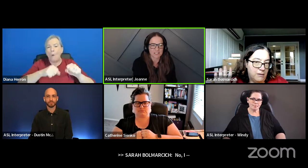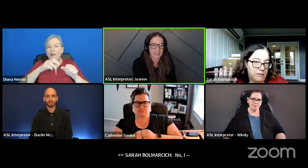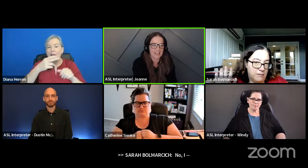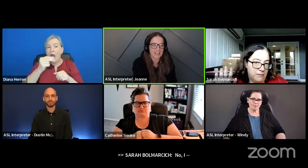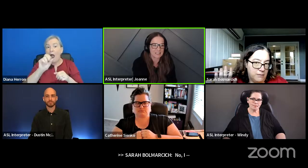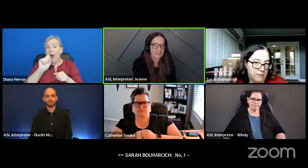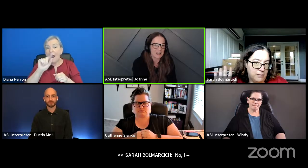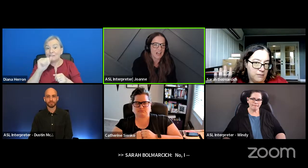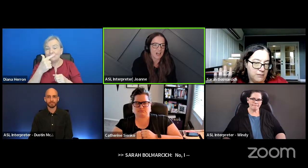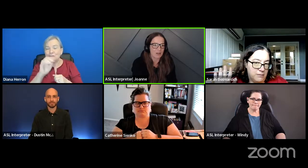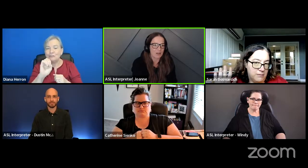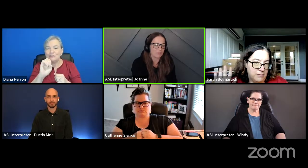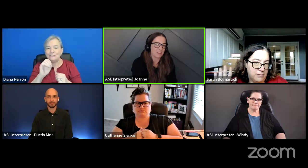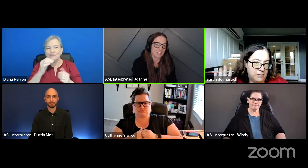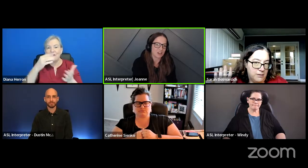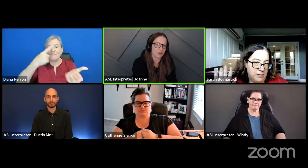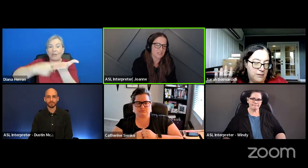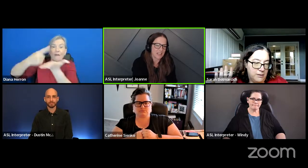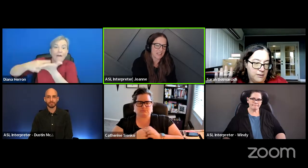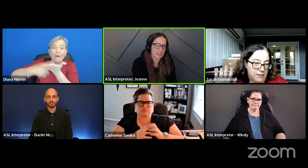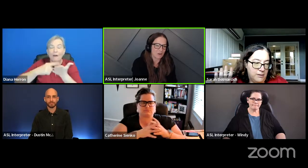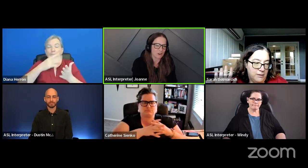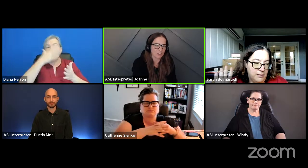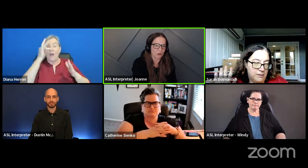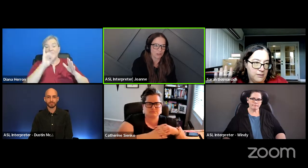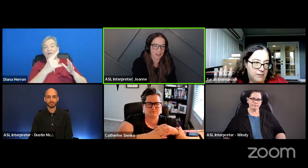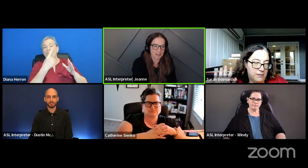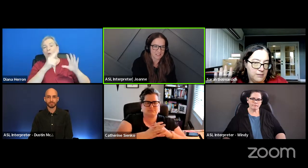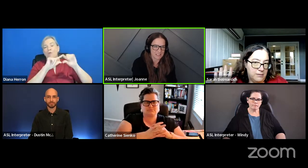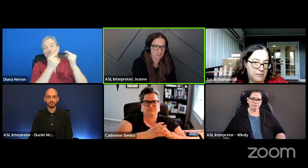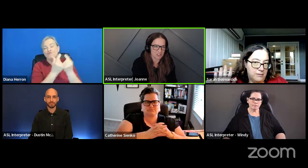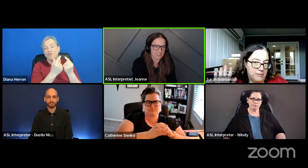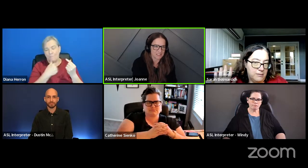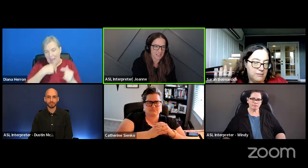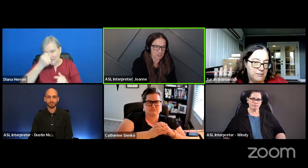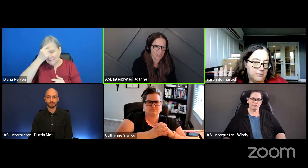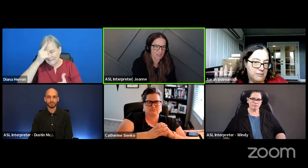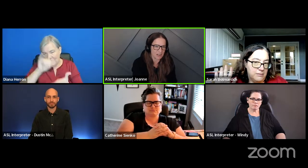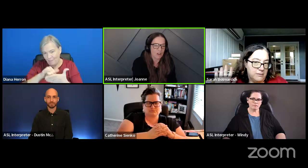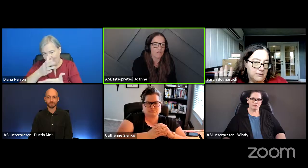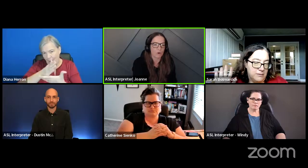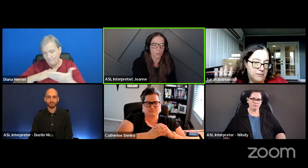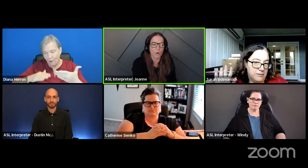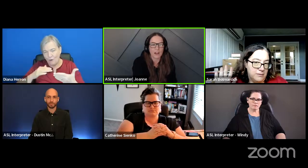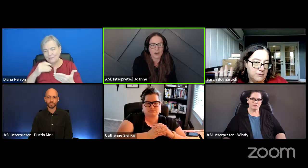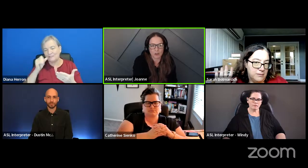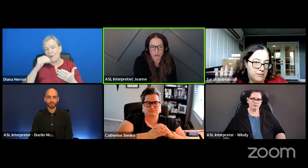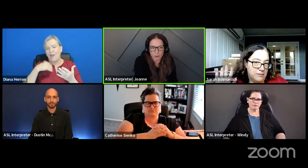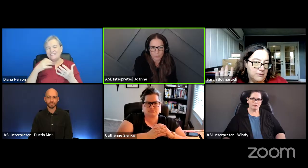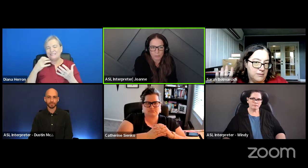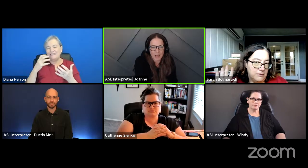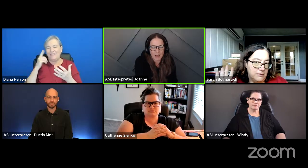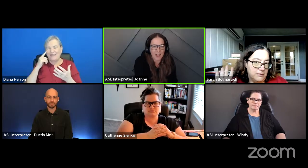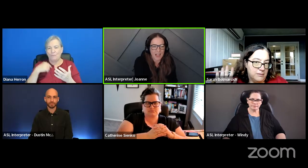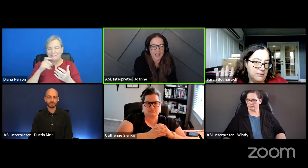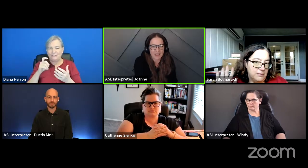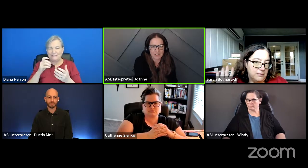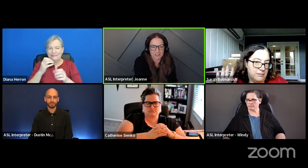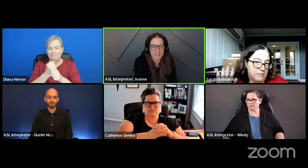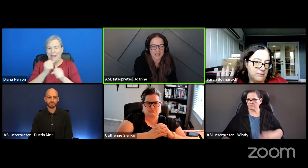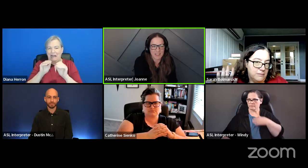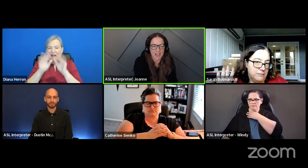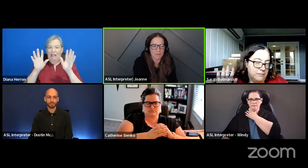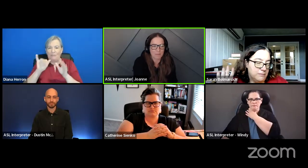I understand, taking over and holding hostage the discussion for one group.